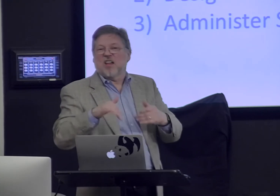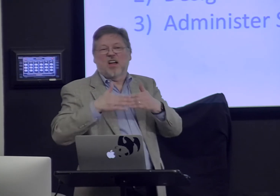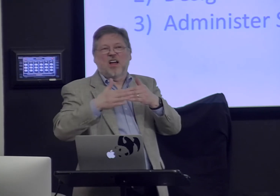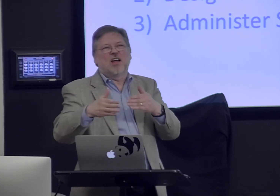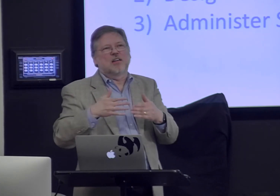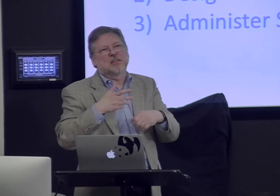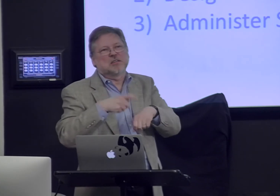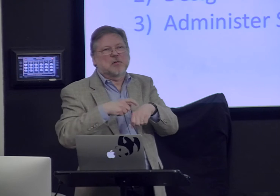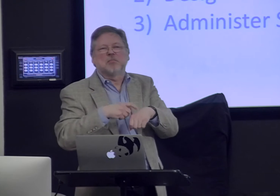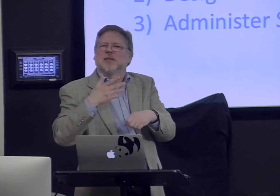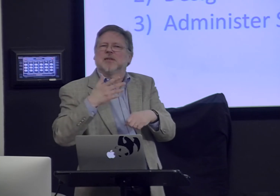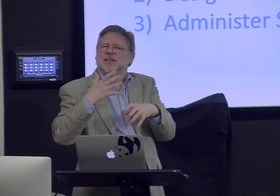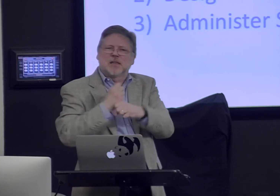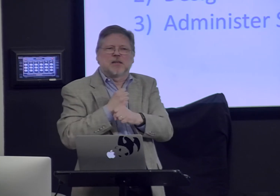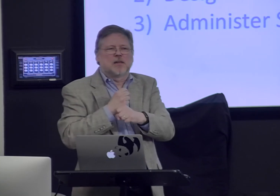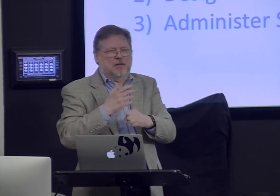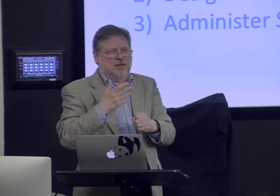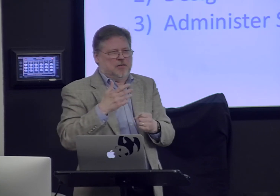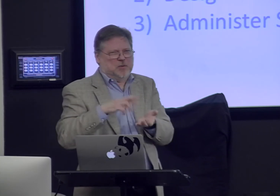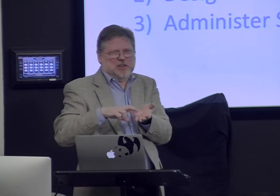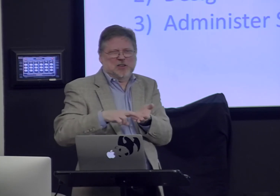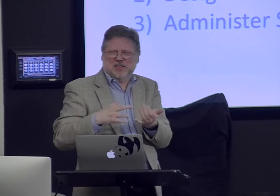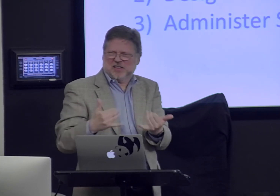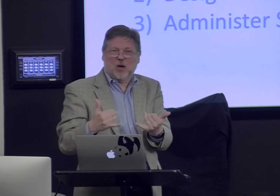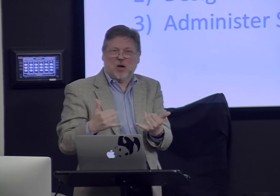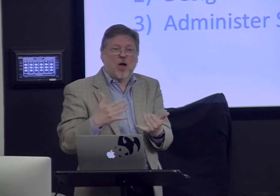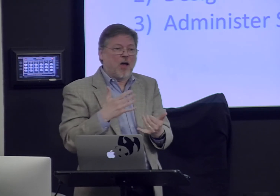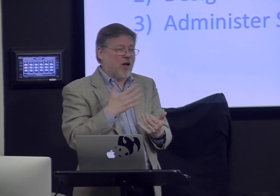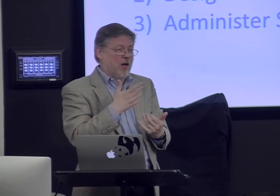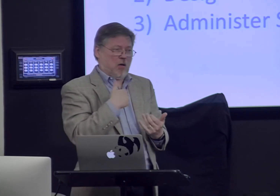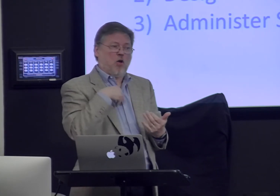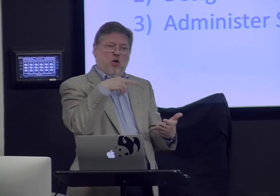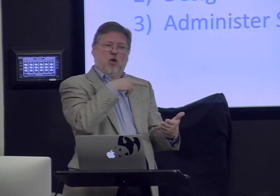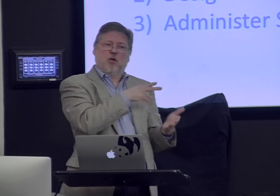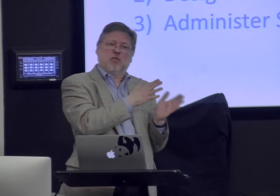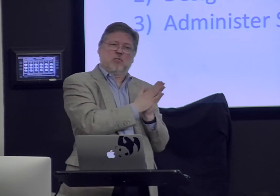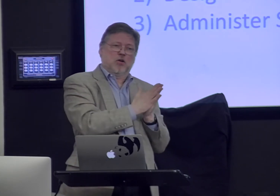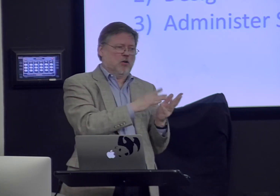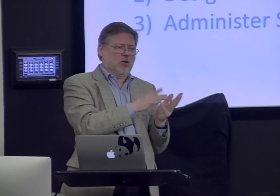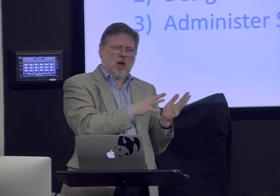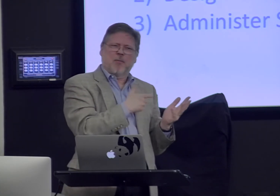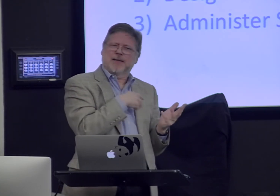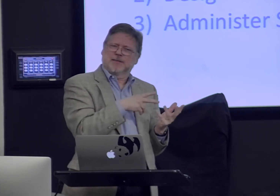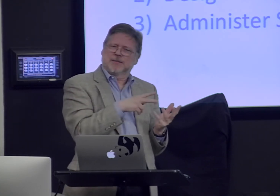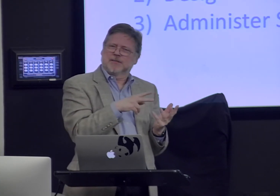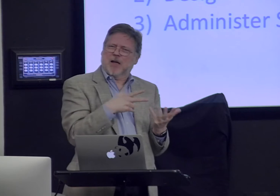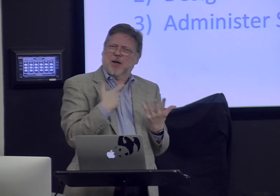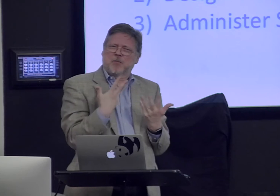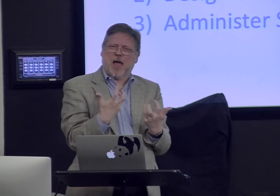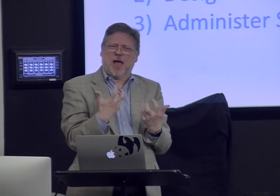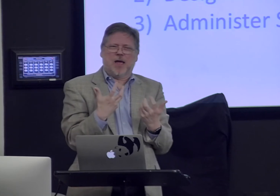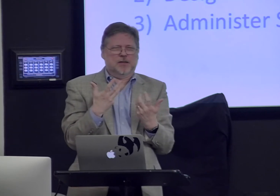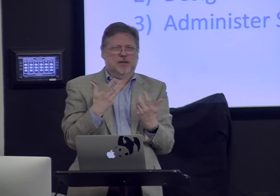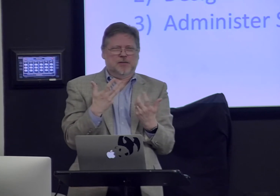his entries were of singular forms, having single word correspondences between ASL and